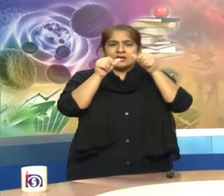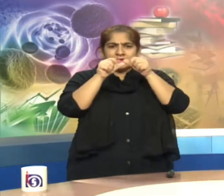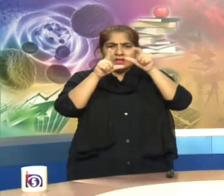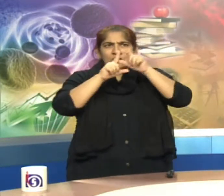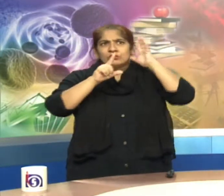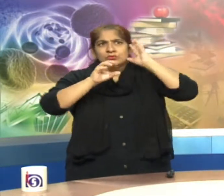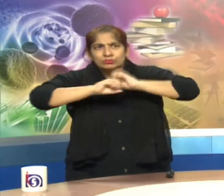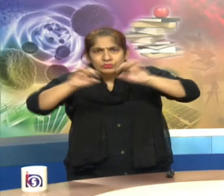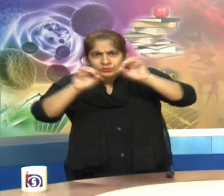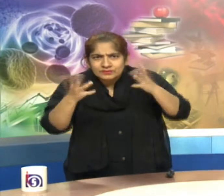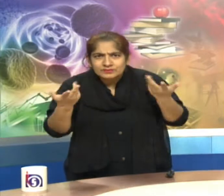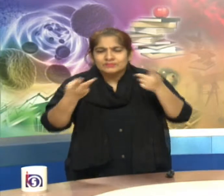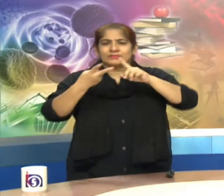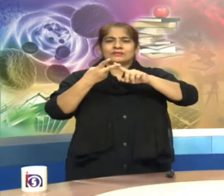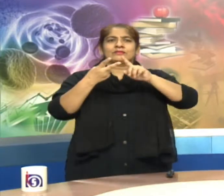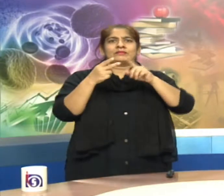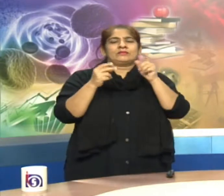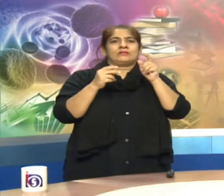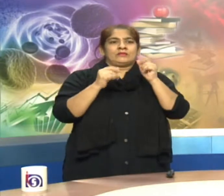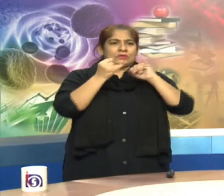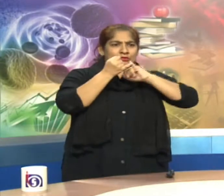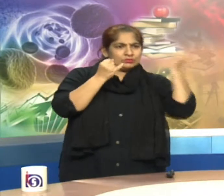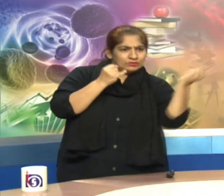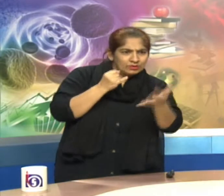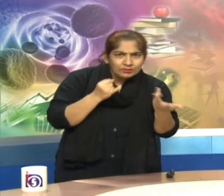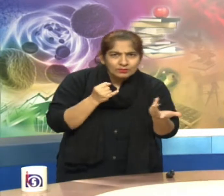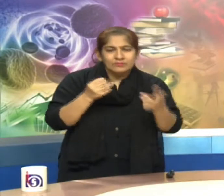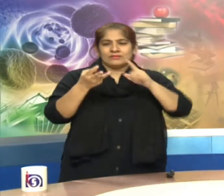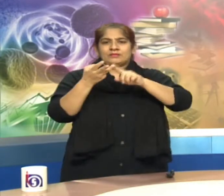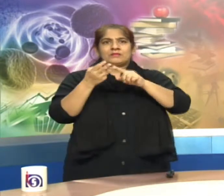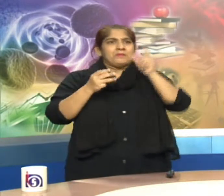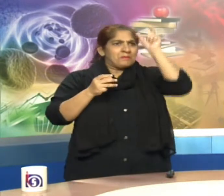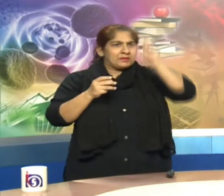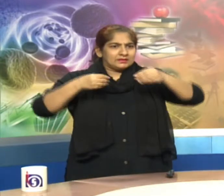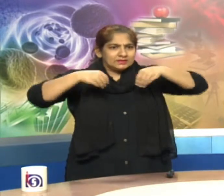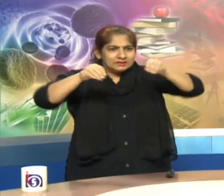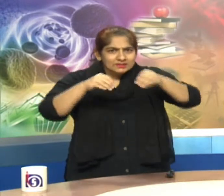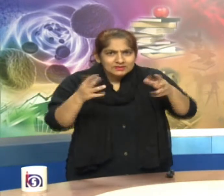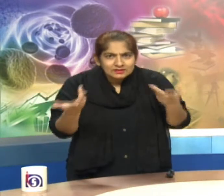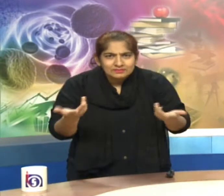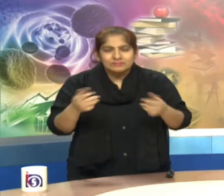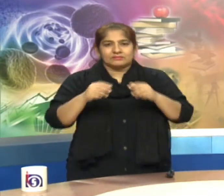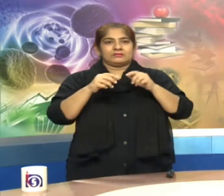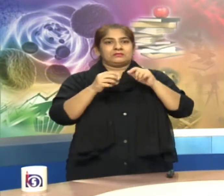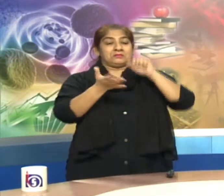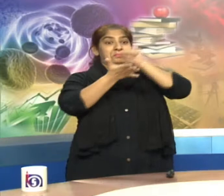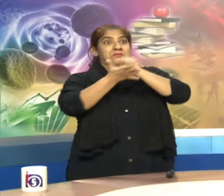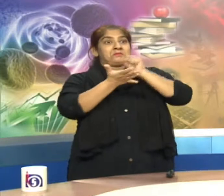content that will help you understand the difference between advertising, sponsorship,